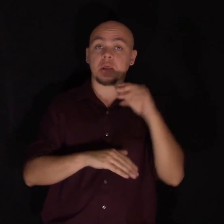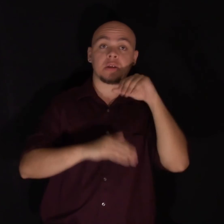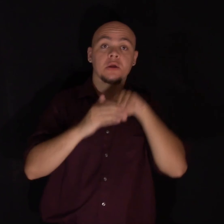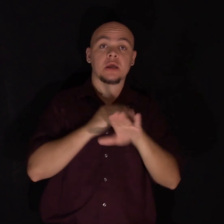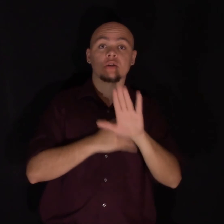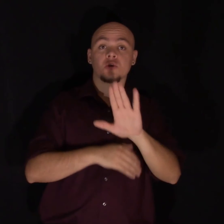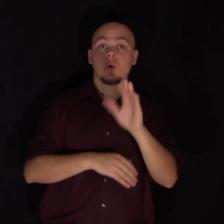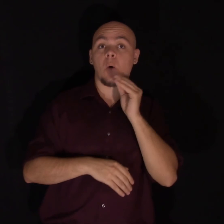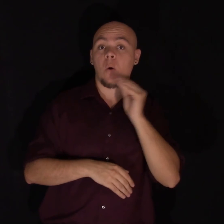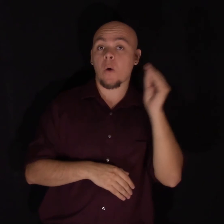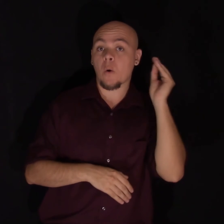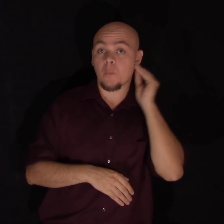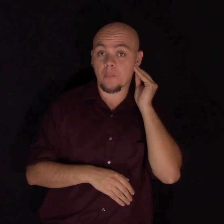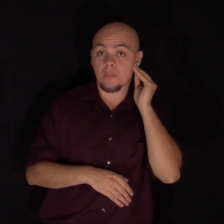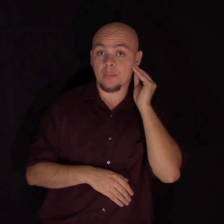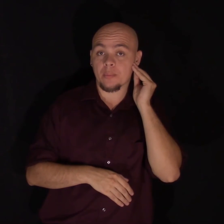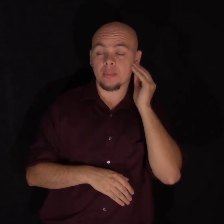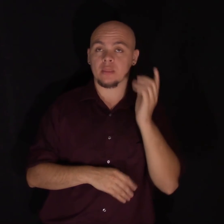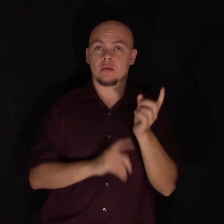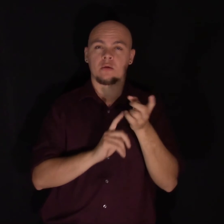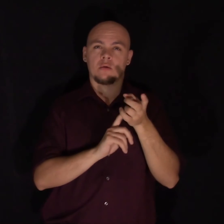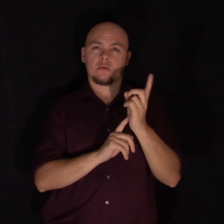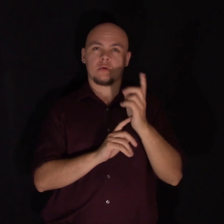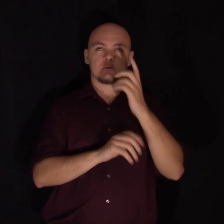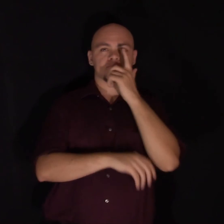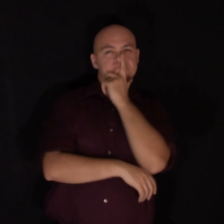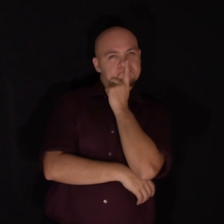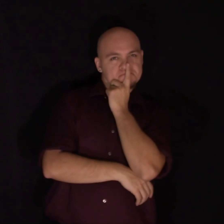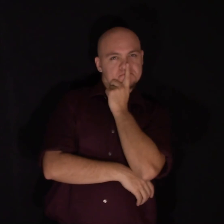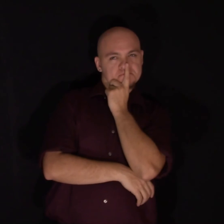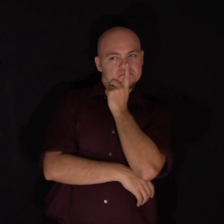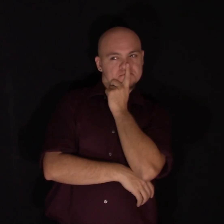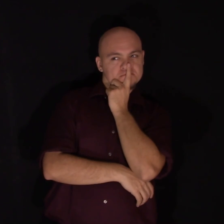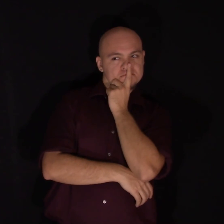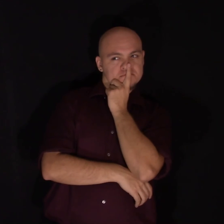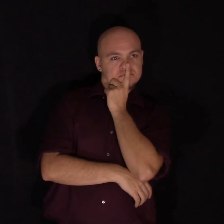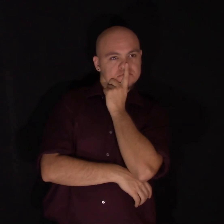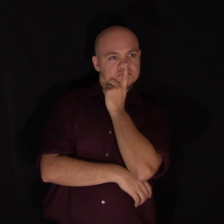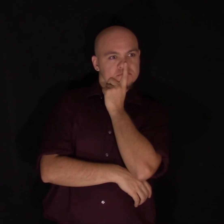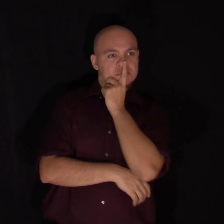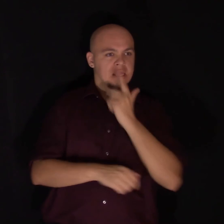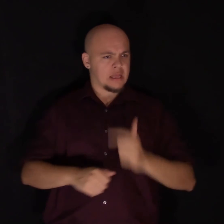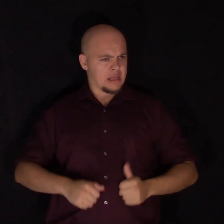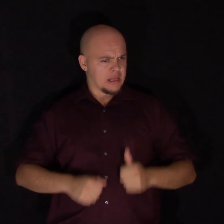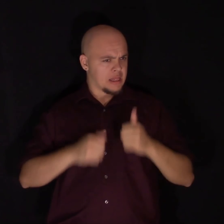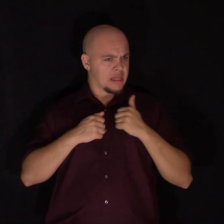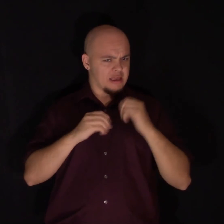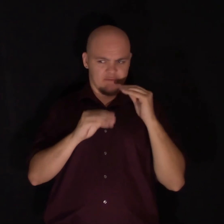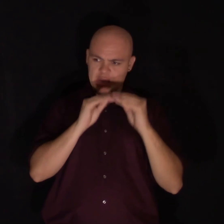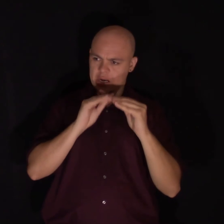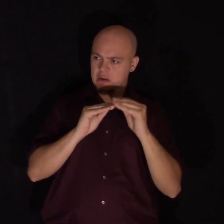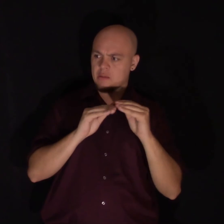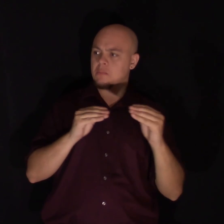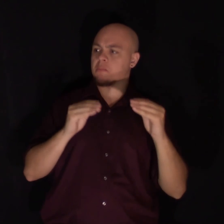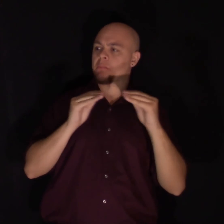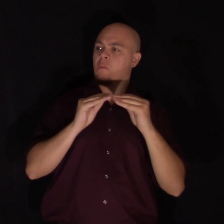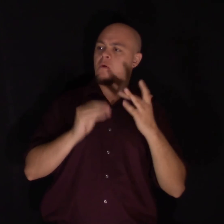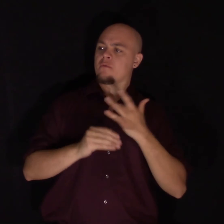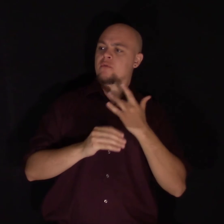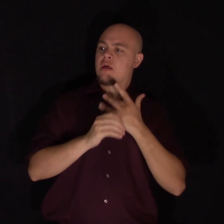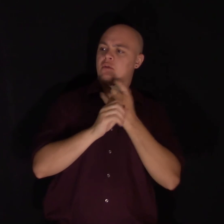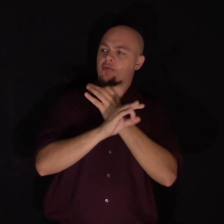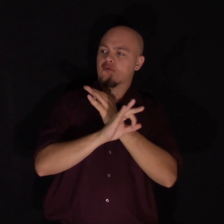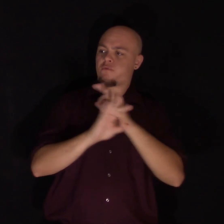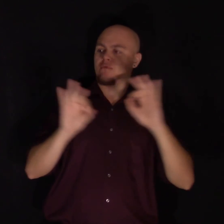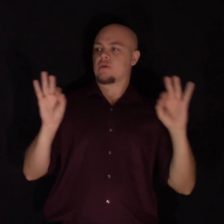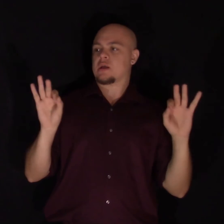front door, take a second and ask yourselves, could I do with a little life editing? Would that give me a little more freedom? Maybe a